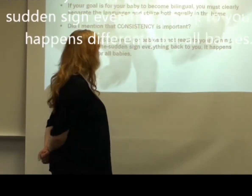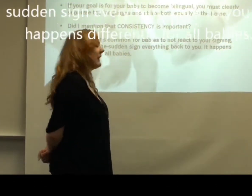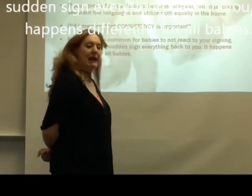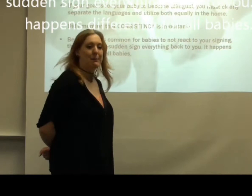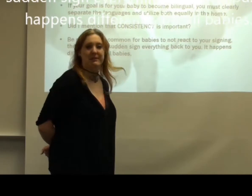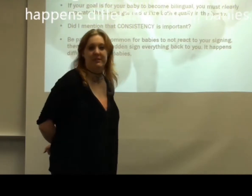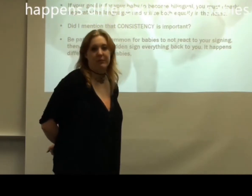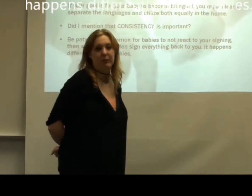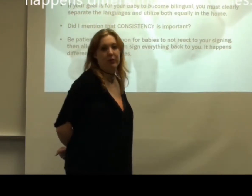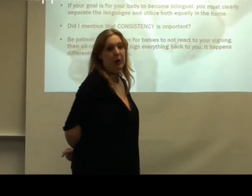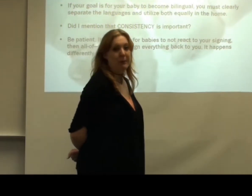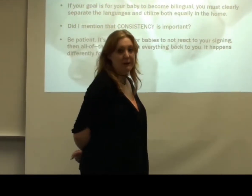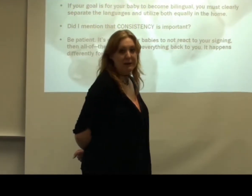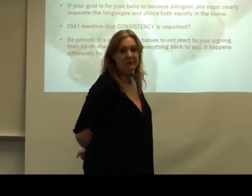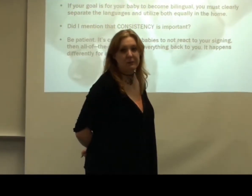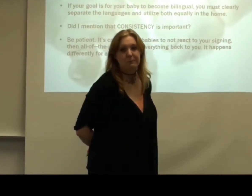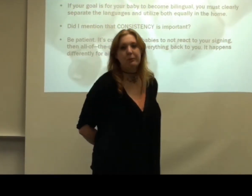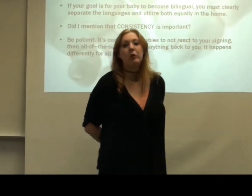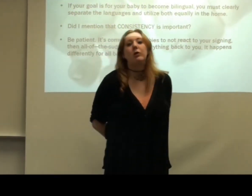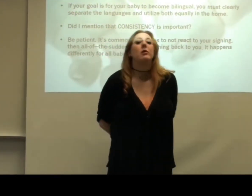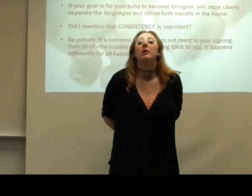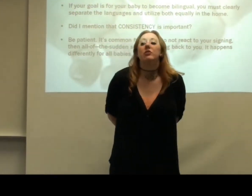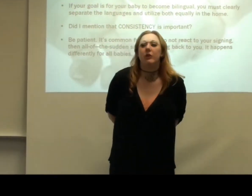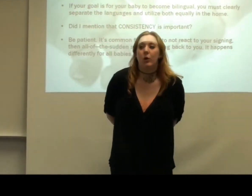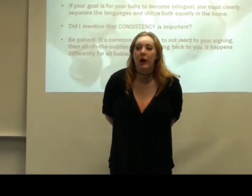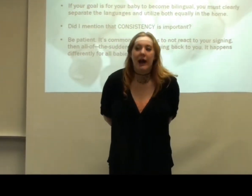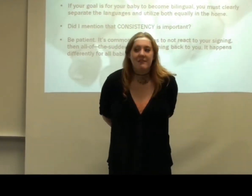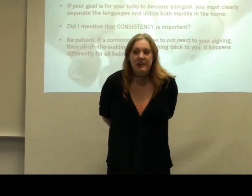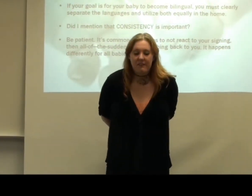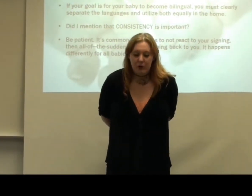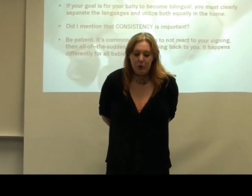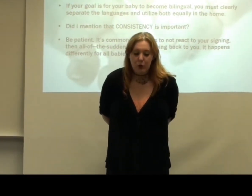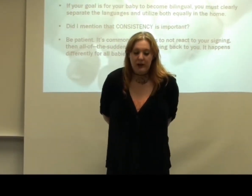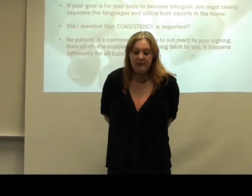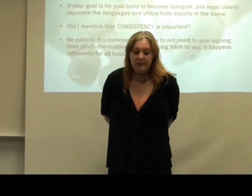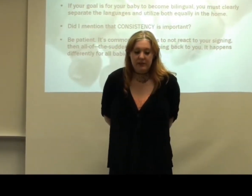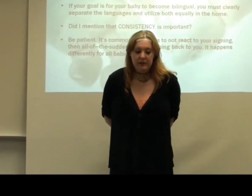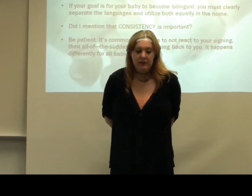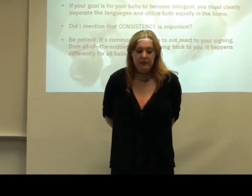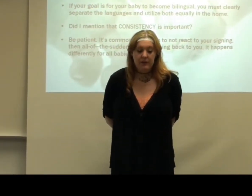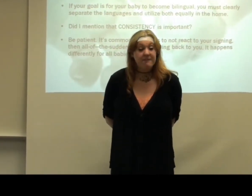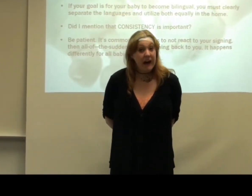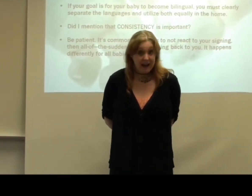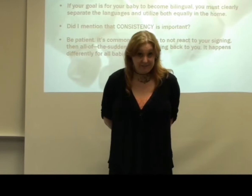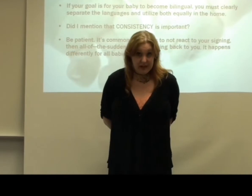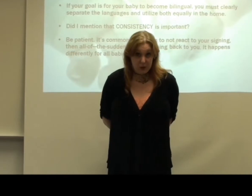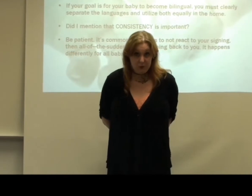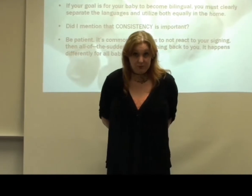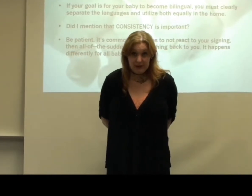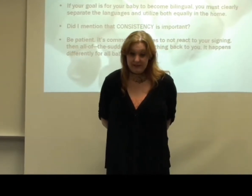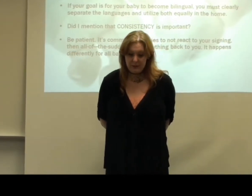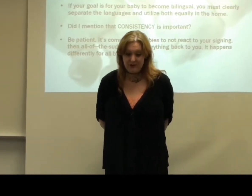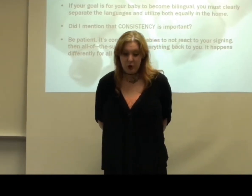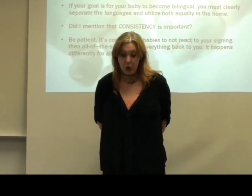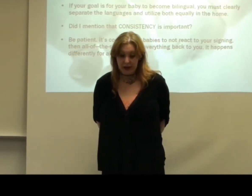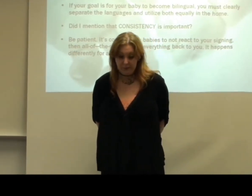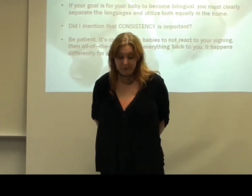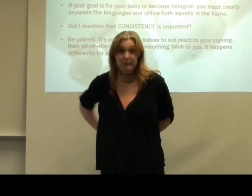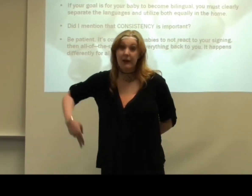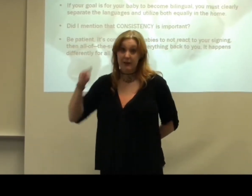It happens different for all babies. So I have a nephew who is 5 now. His name is Nolan. This